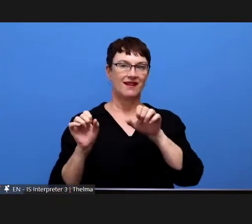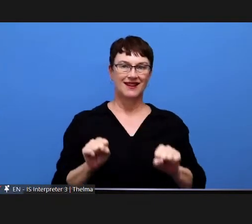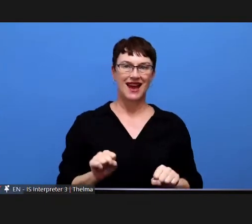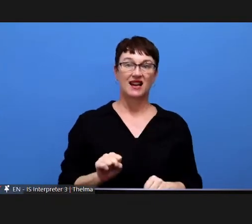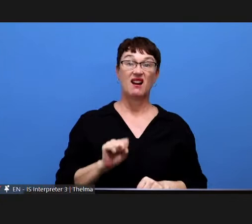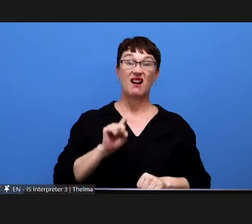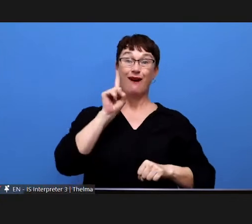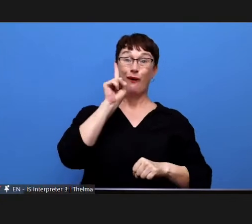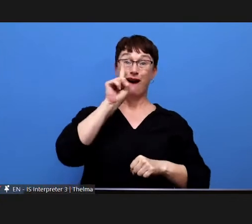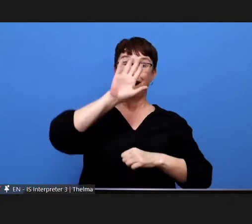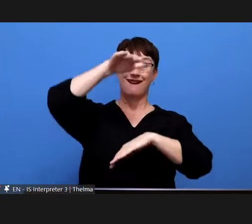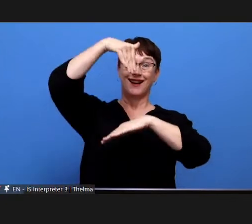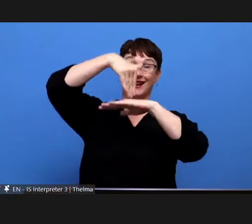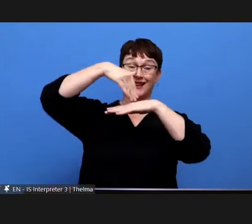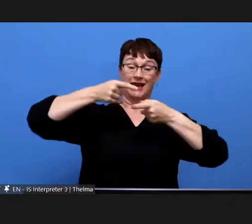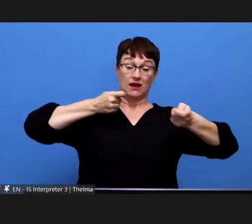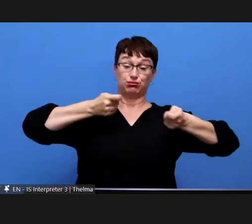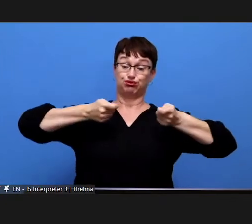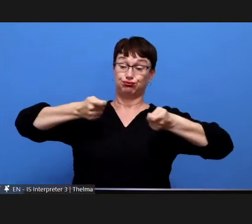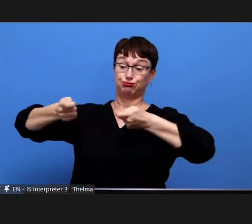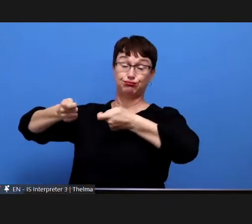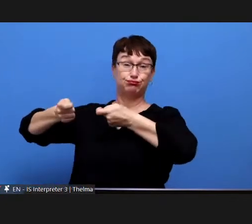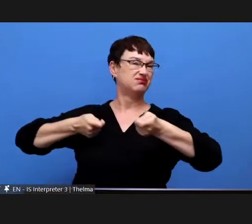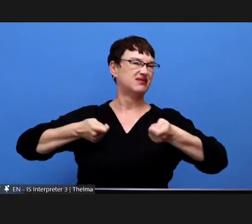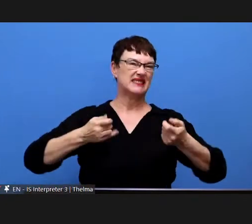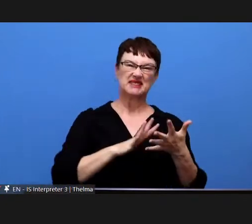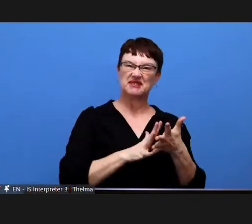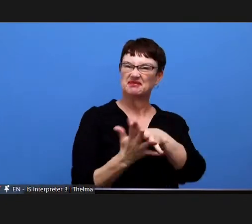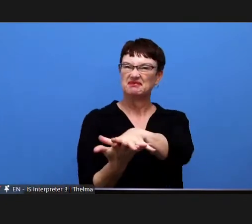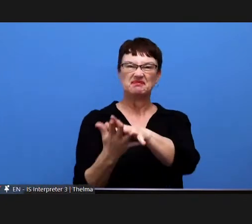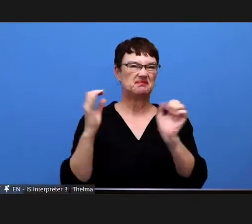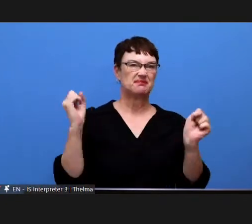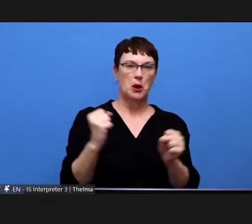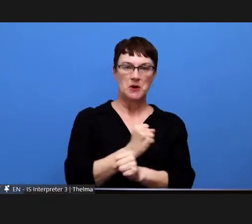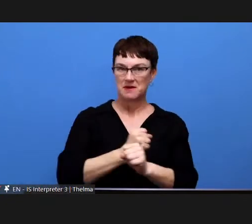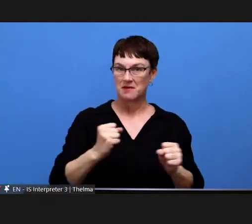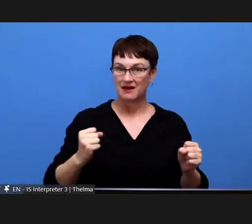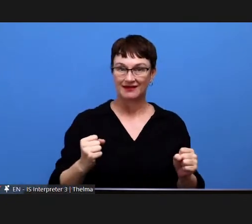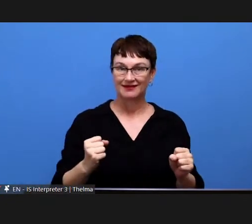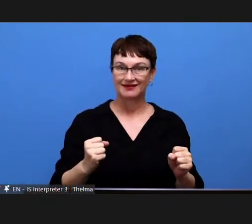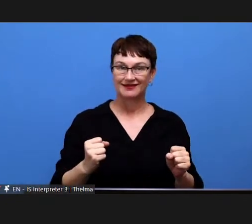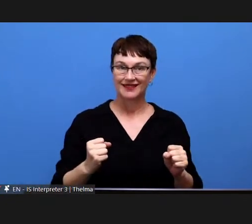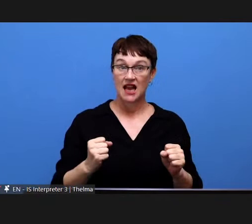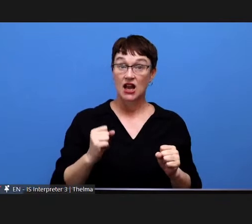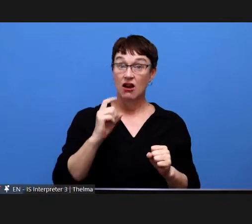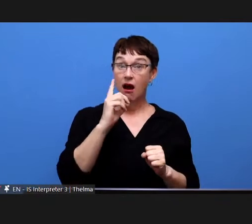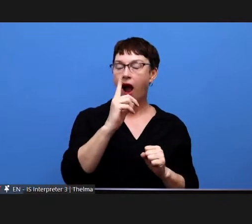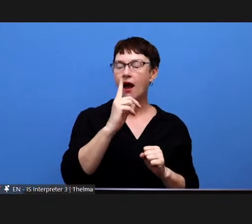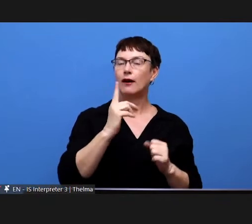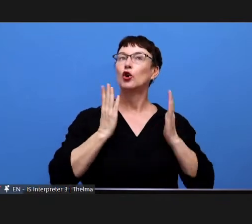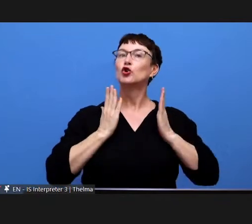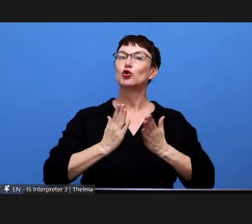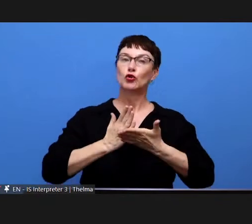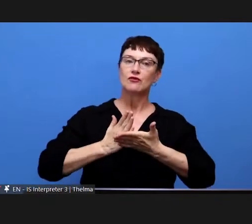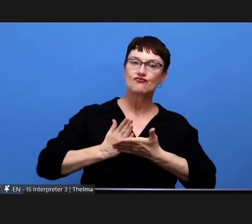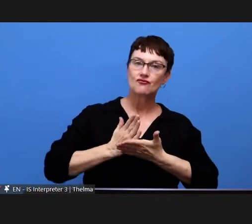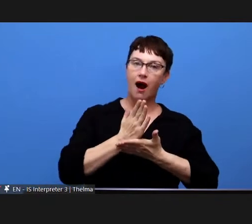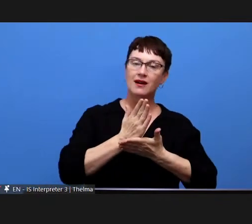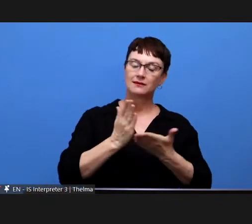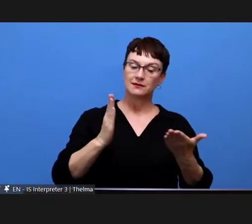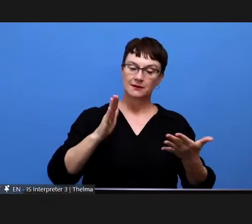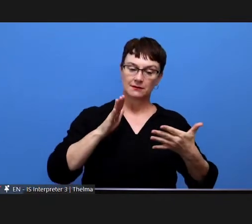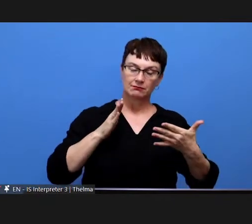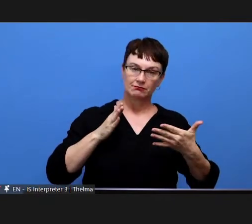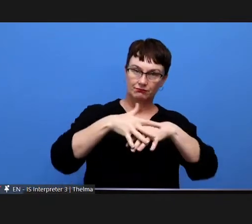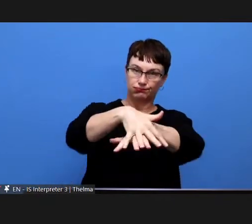state, decentralized state emanation, remain at the head of this mission.